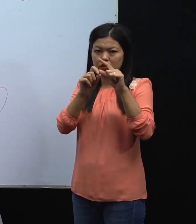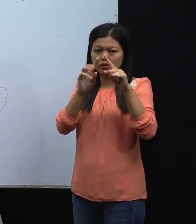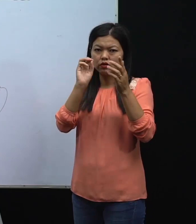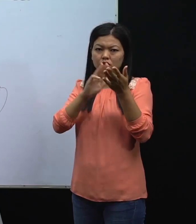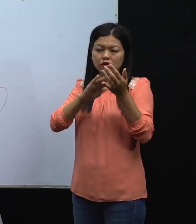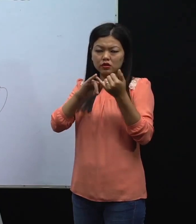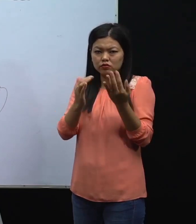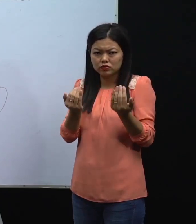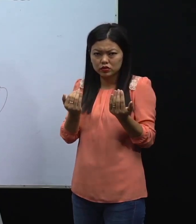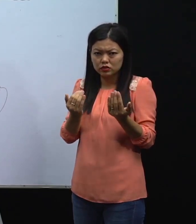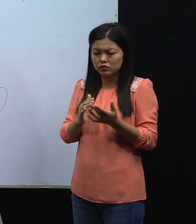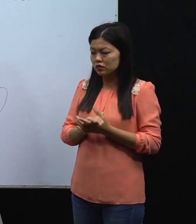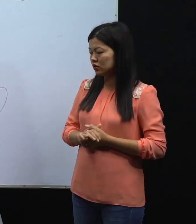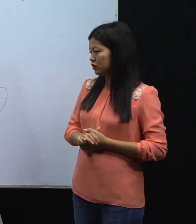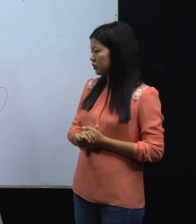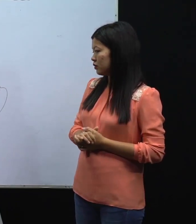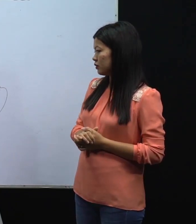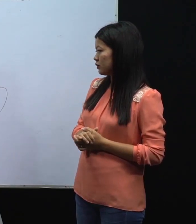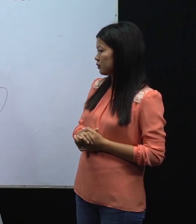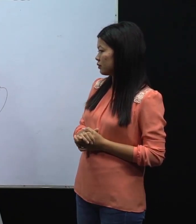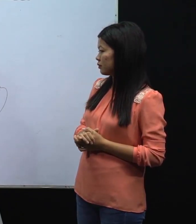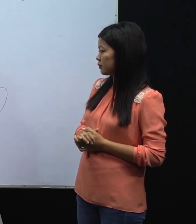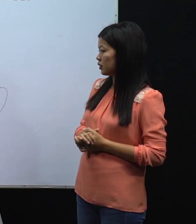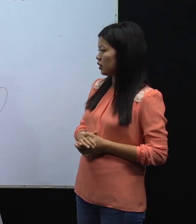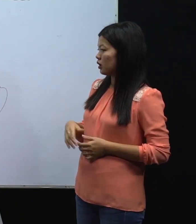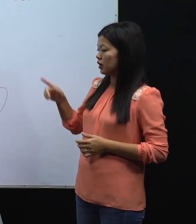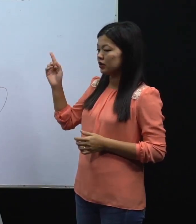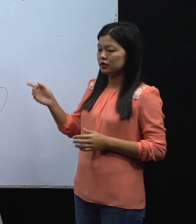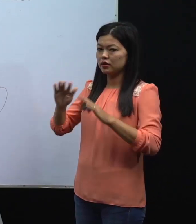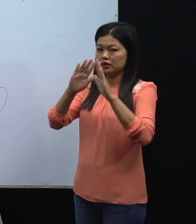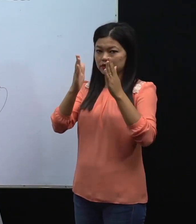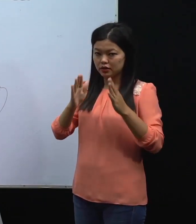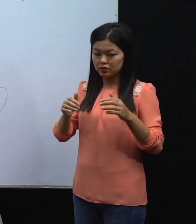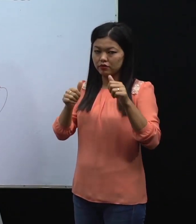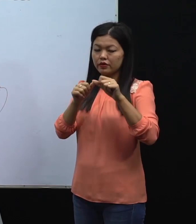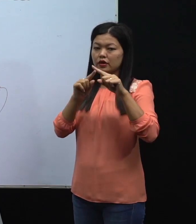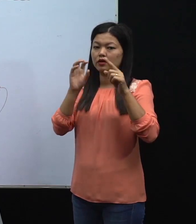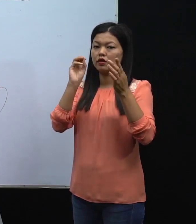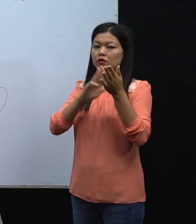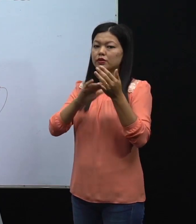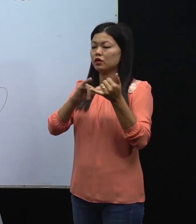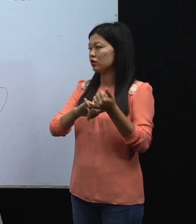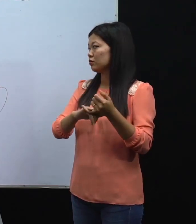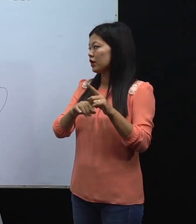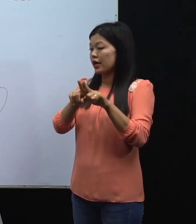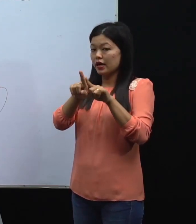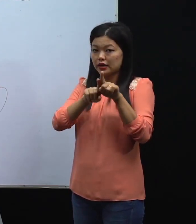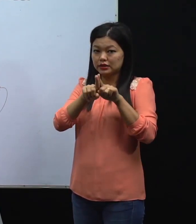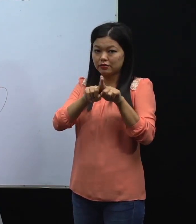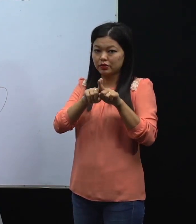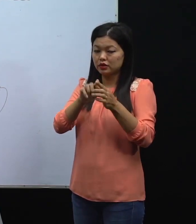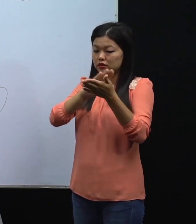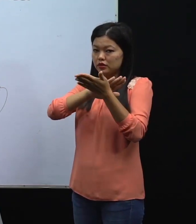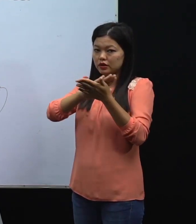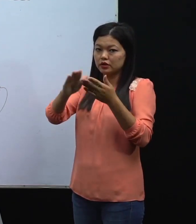is. Clear? So this is all about the size of an atom. We have taken an example of an hydrogen,